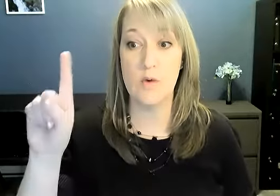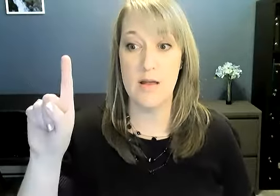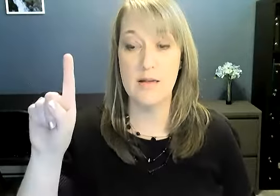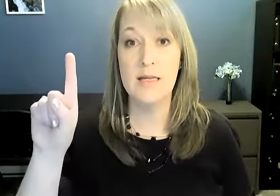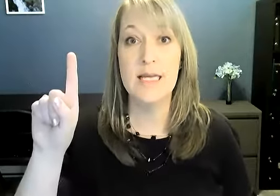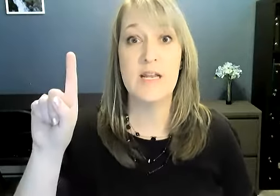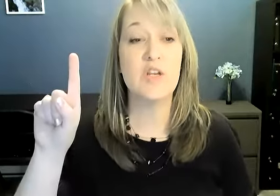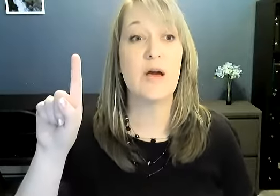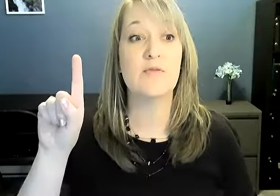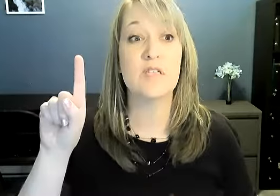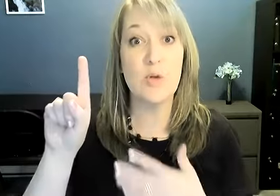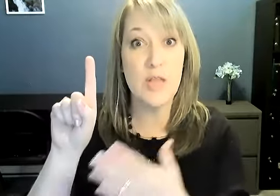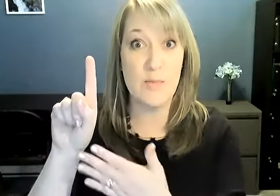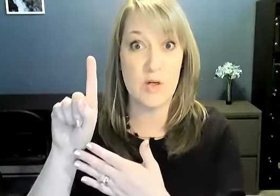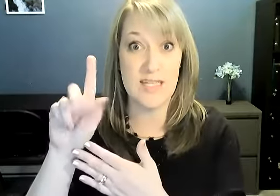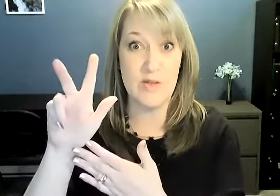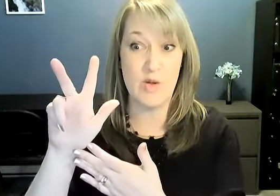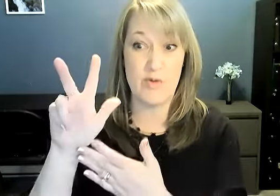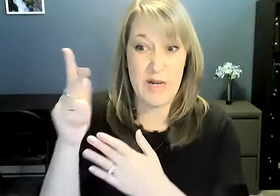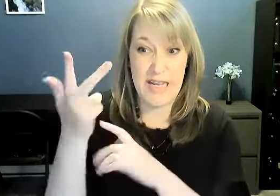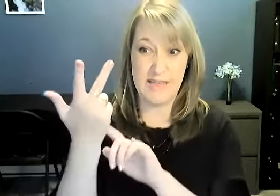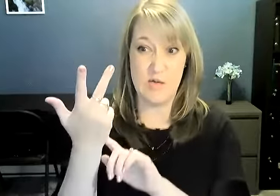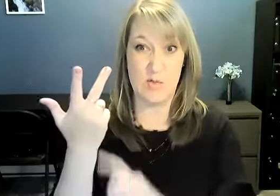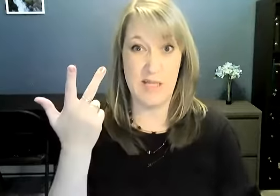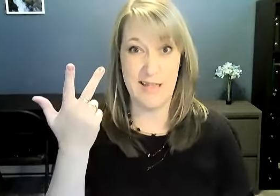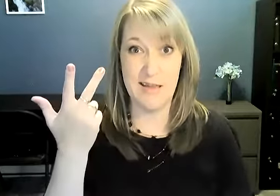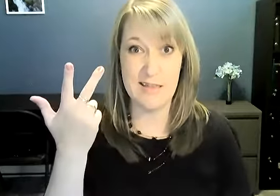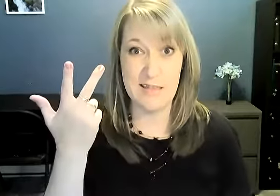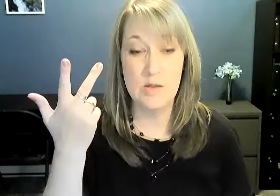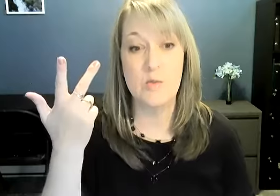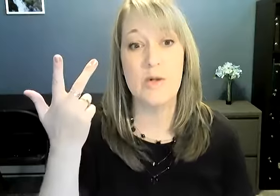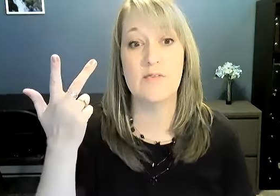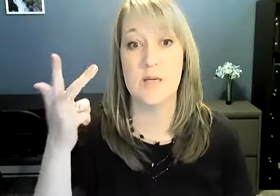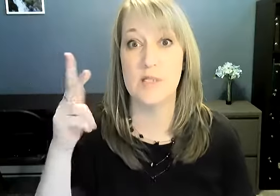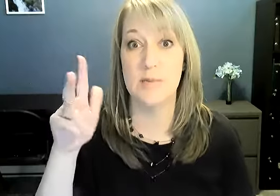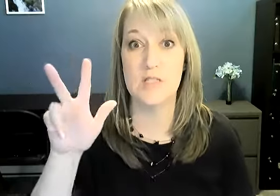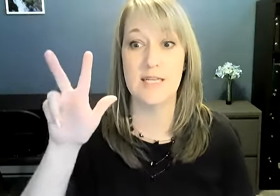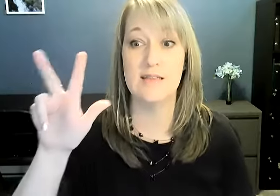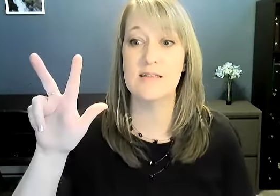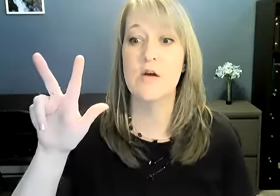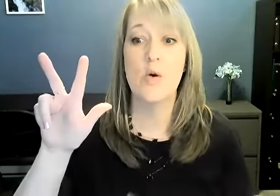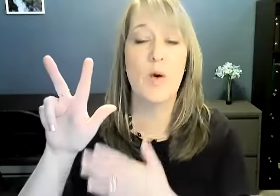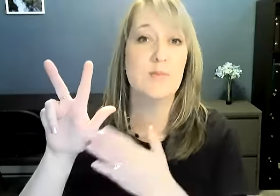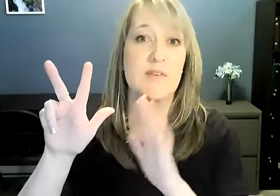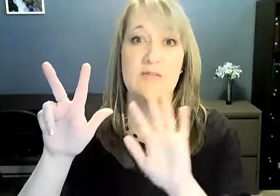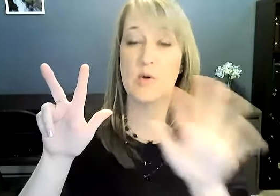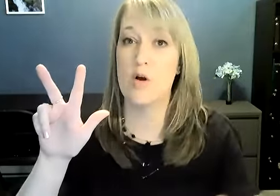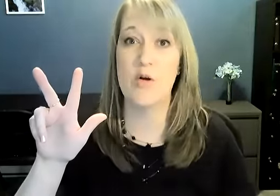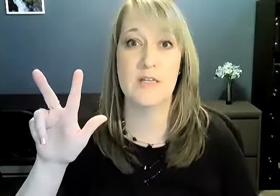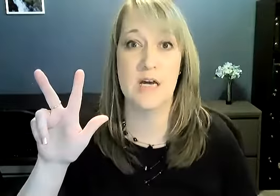1. Now, when you have double numbers, even though 3 is normally this, when you have double numbers like this, palms face forward all the time,